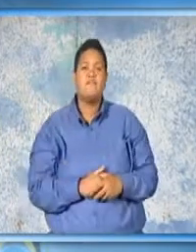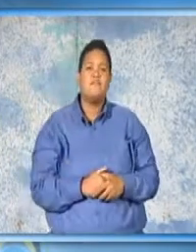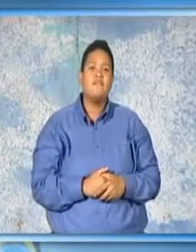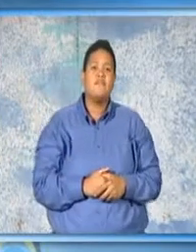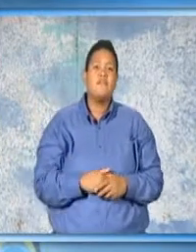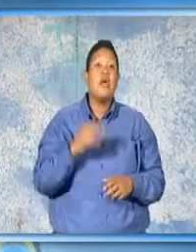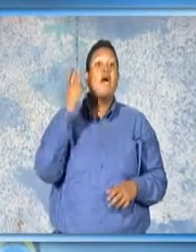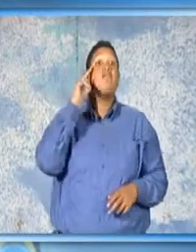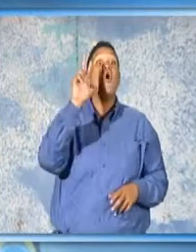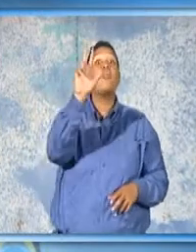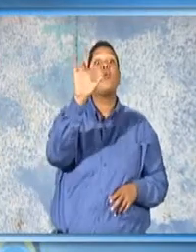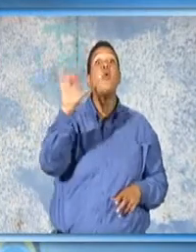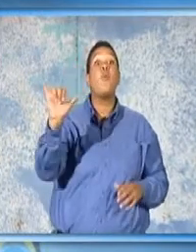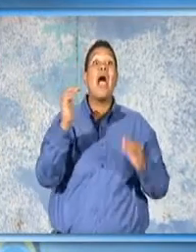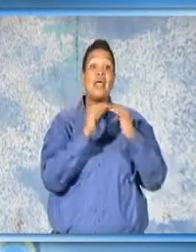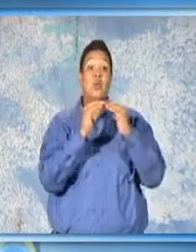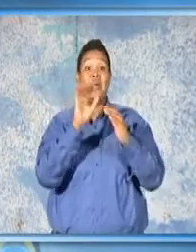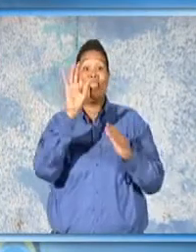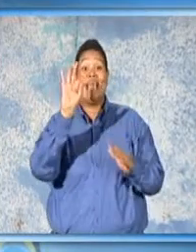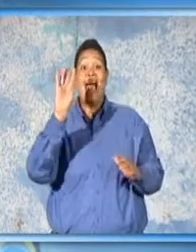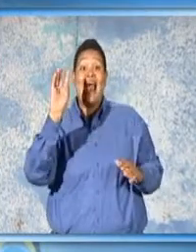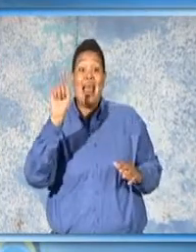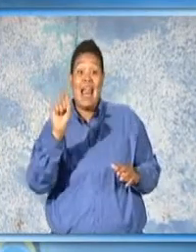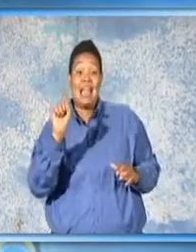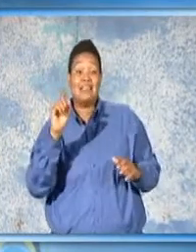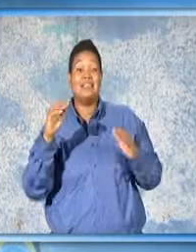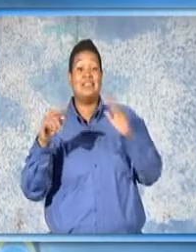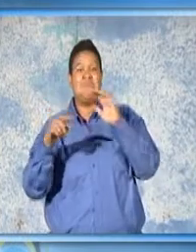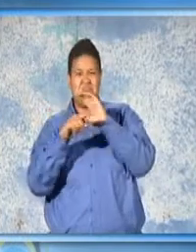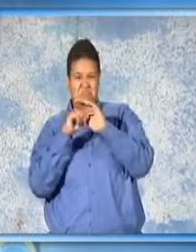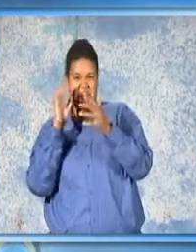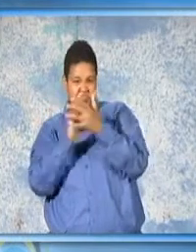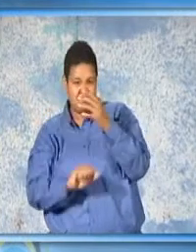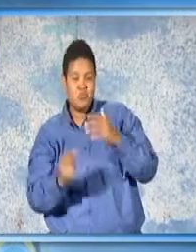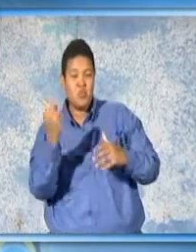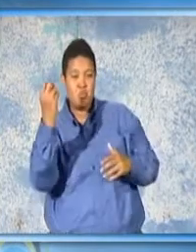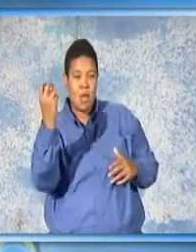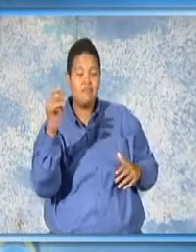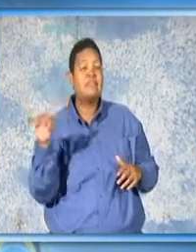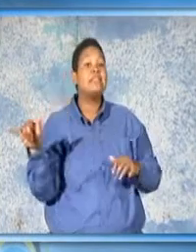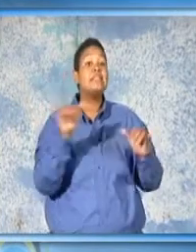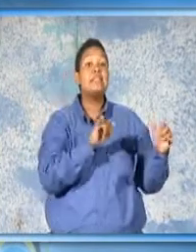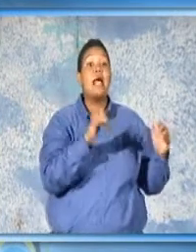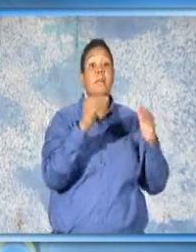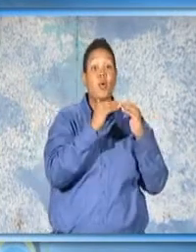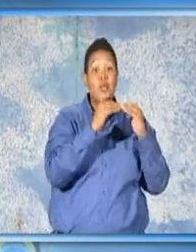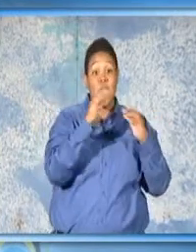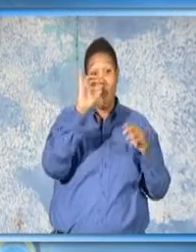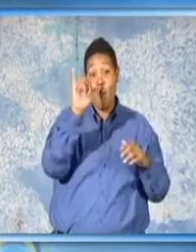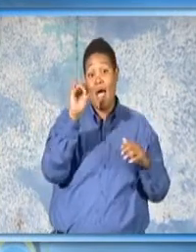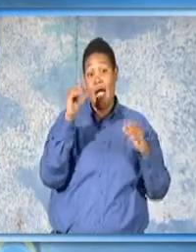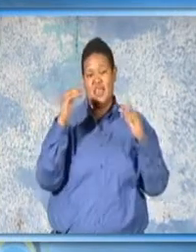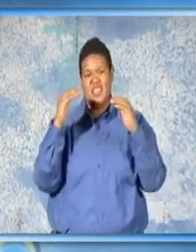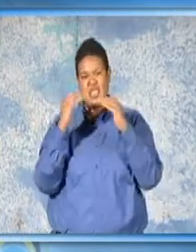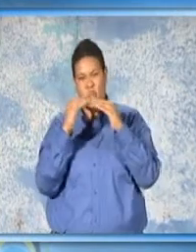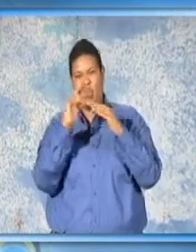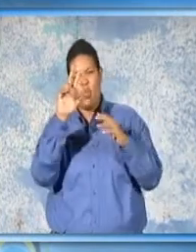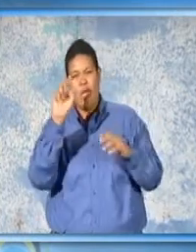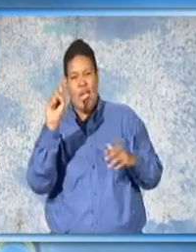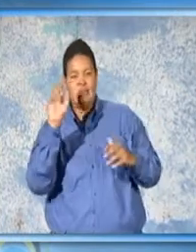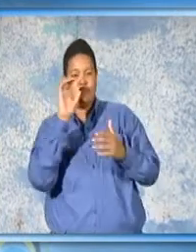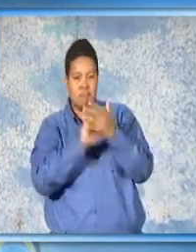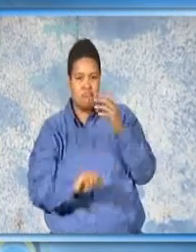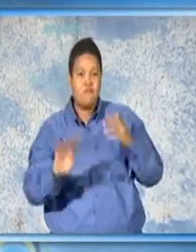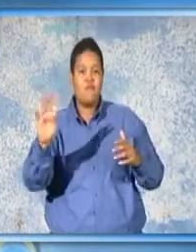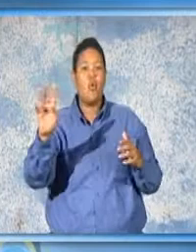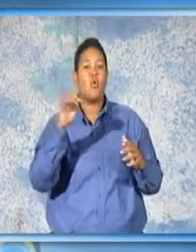for 3y equals 9x minus 12, the same equation as y equals 3x minus 4, the line crosses the y-axis